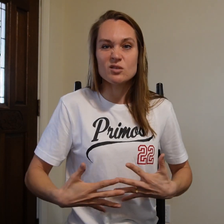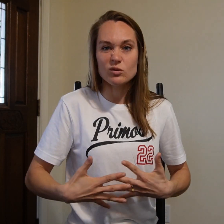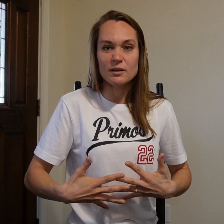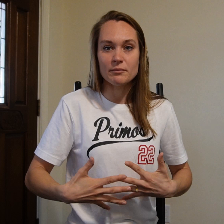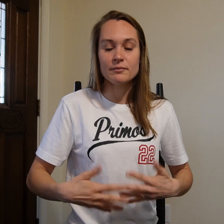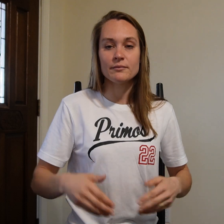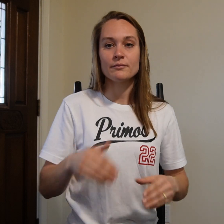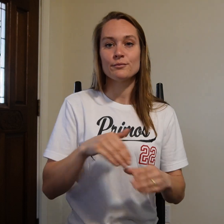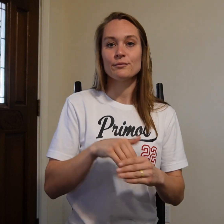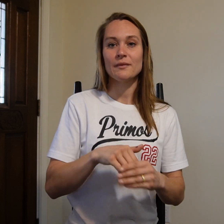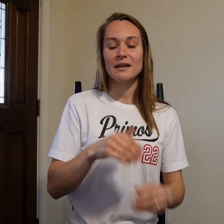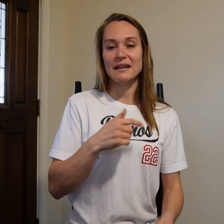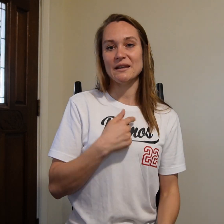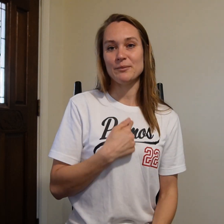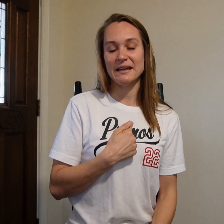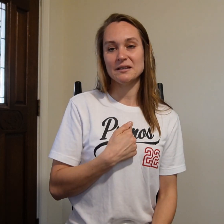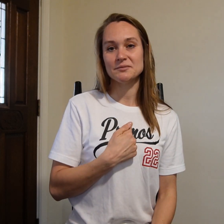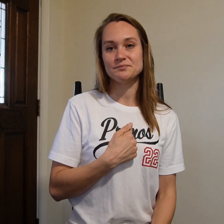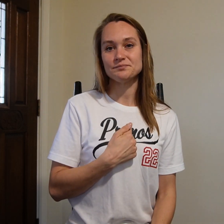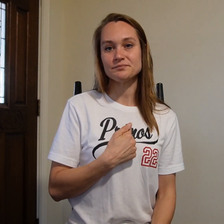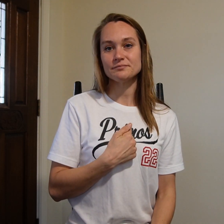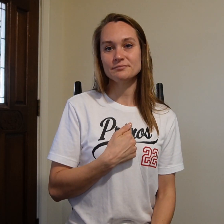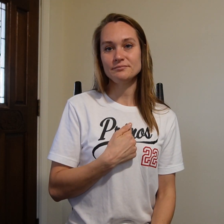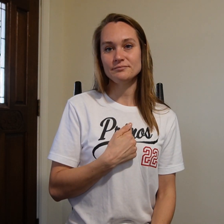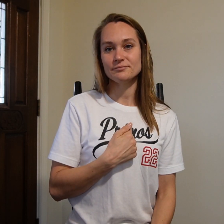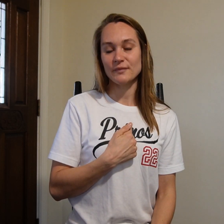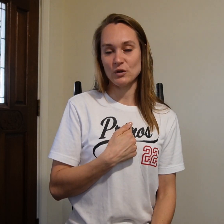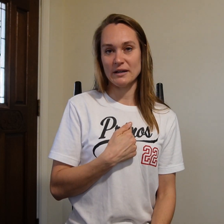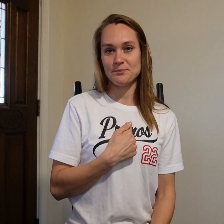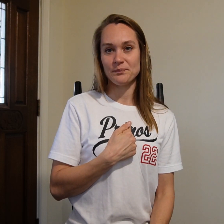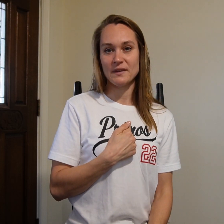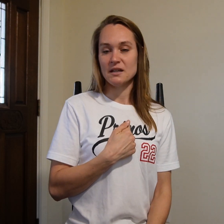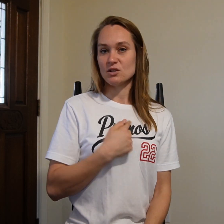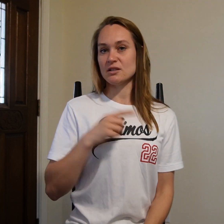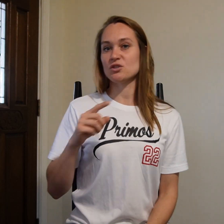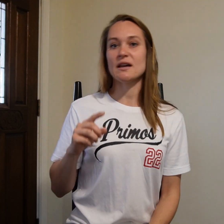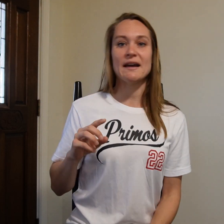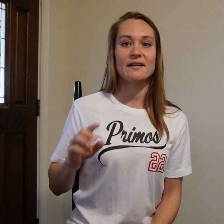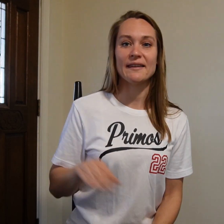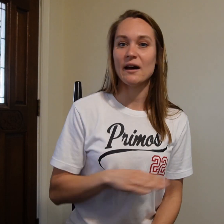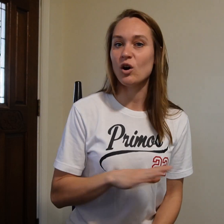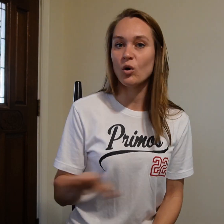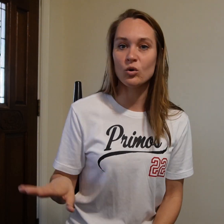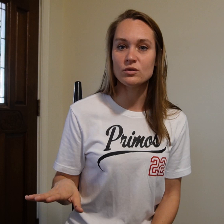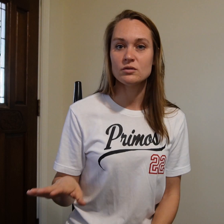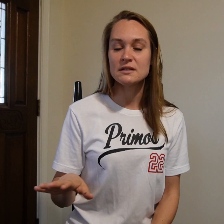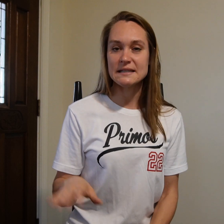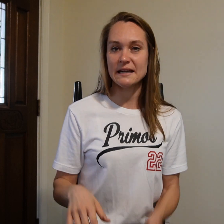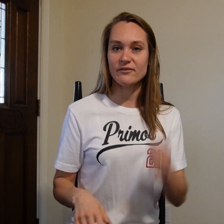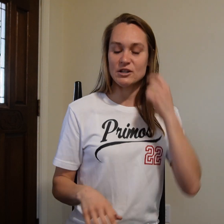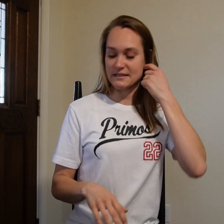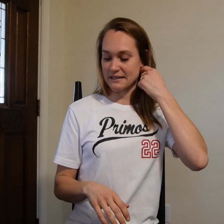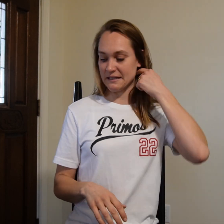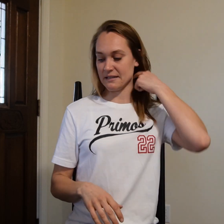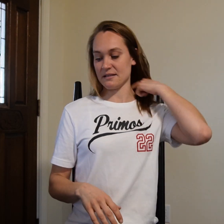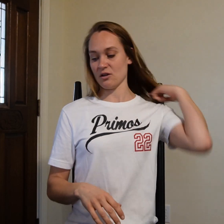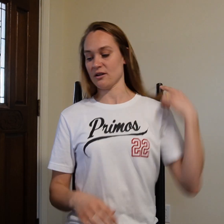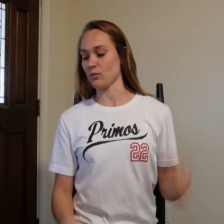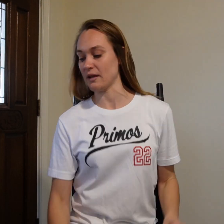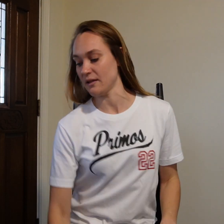storm in me? Great. So let's do that whole second verse again, starting with,